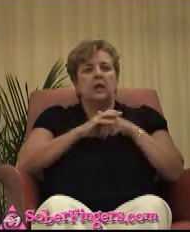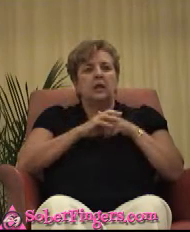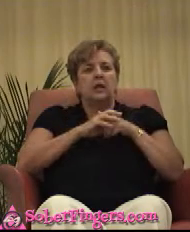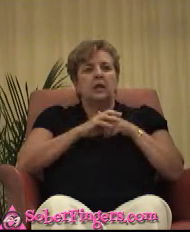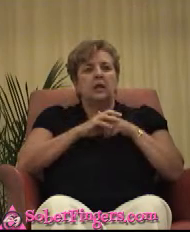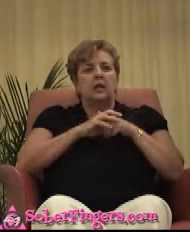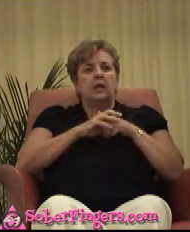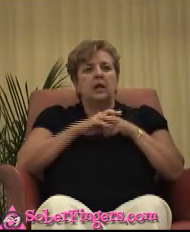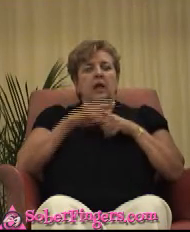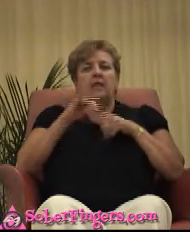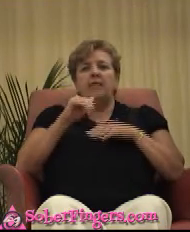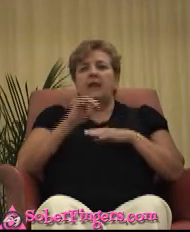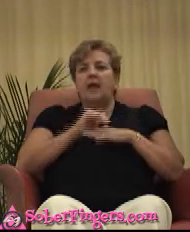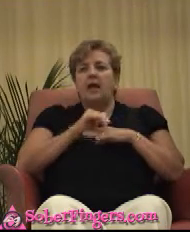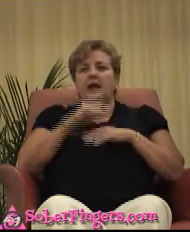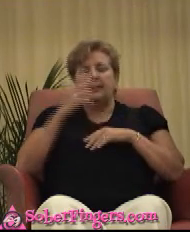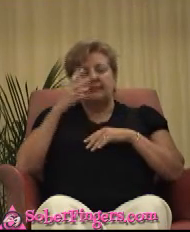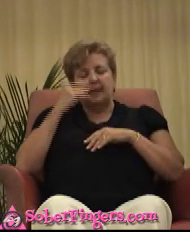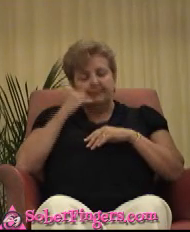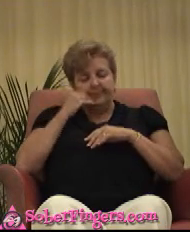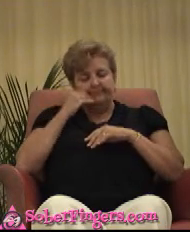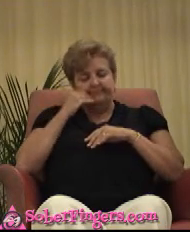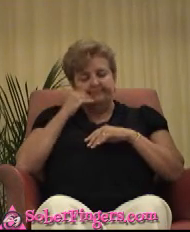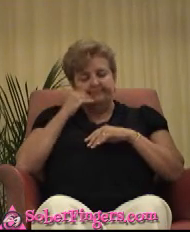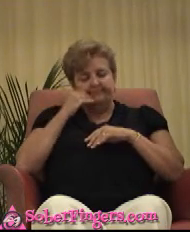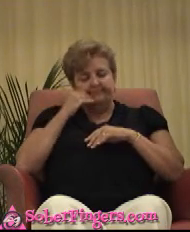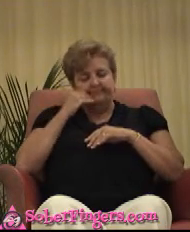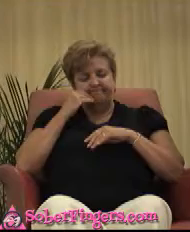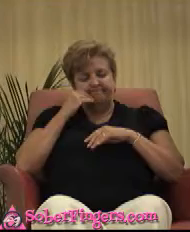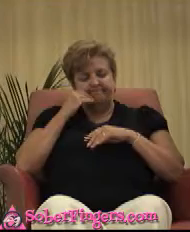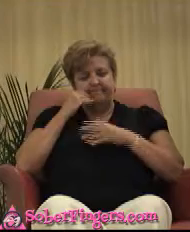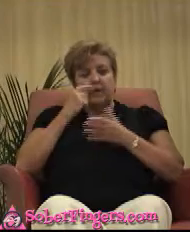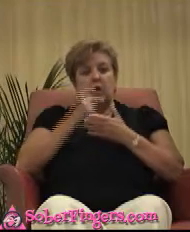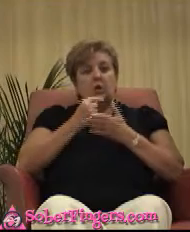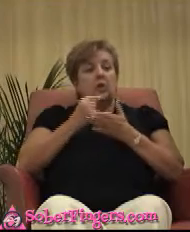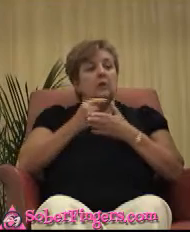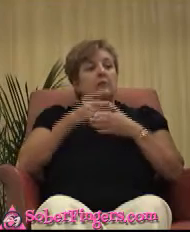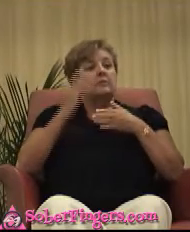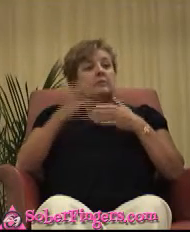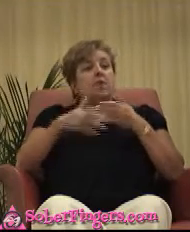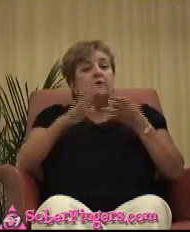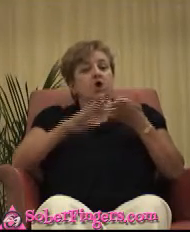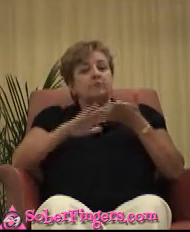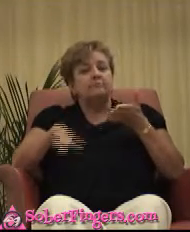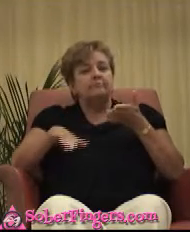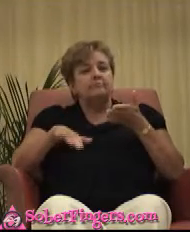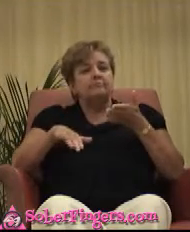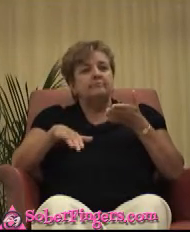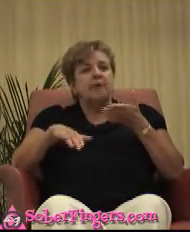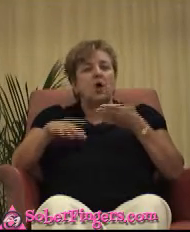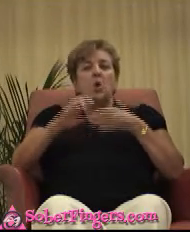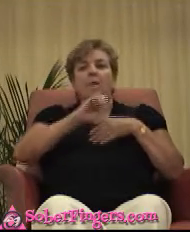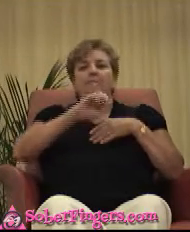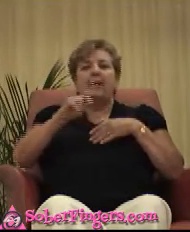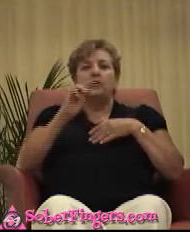night. I got out of treatment. I came back to Minnesota. I was immediately involved in a heavy-duty, heavy